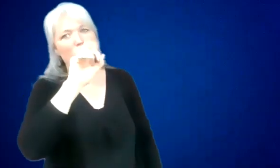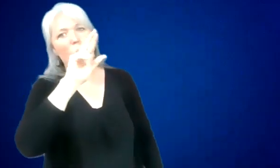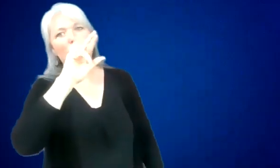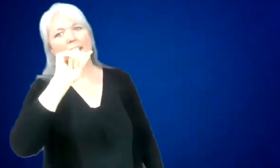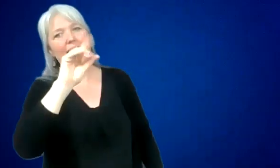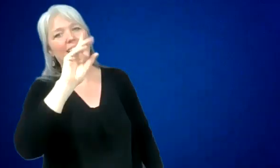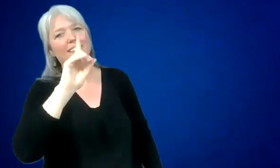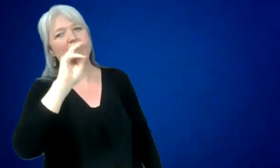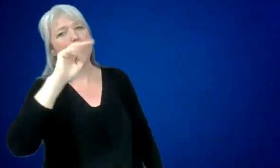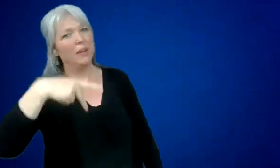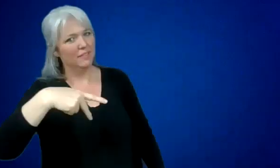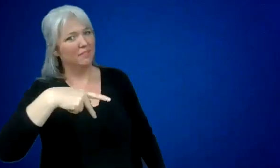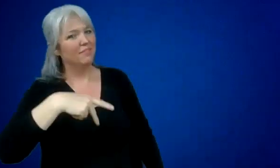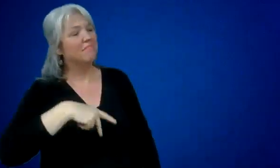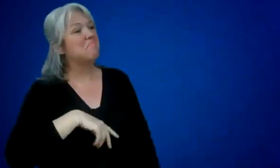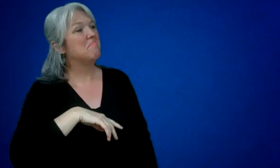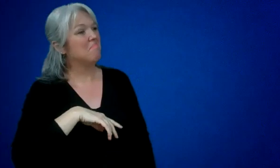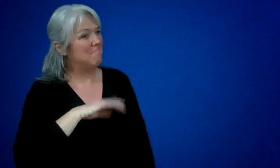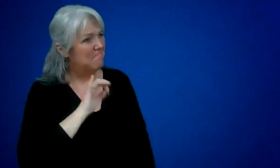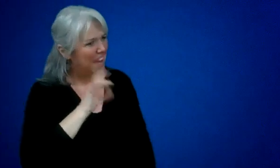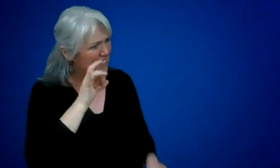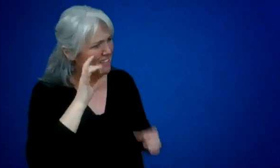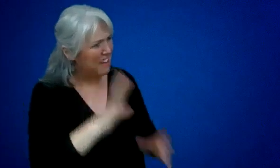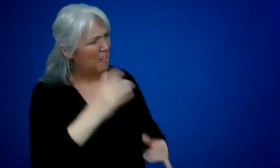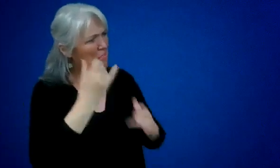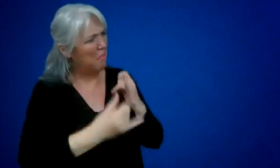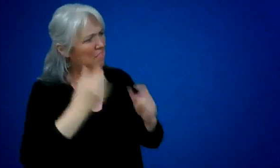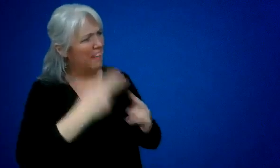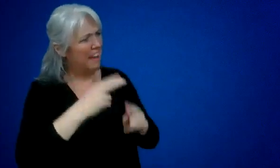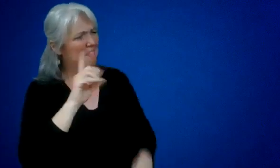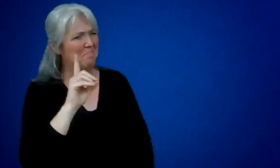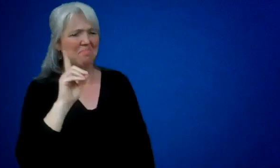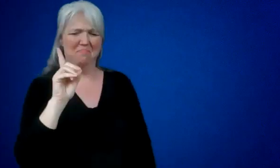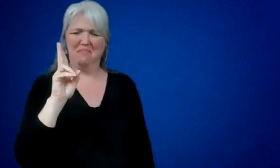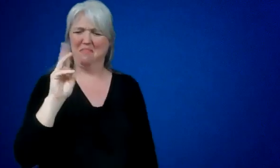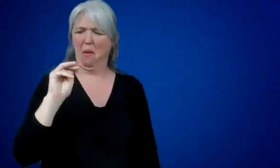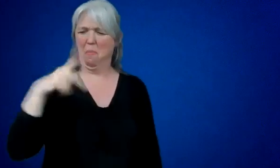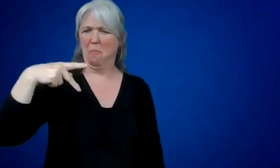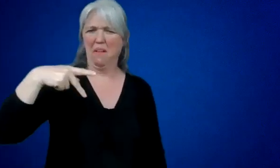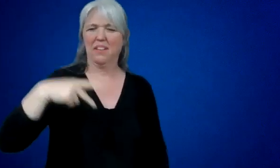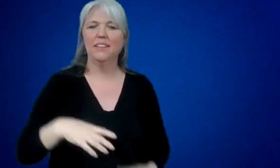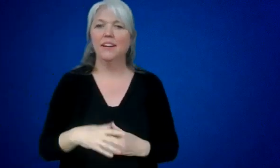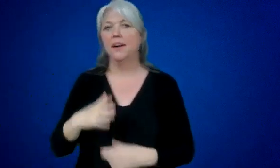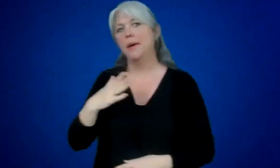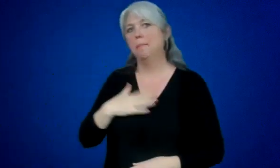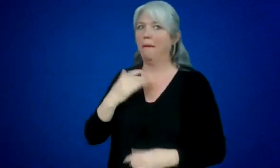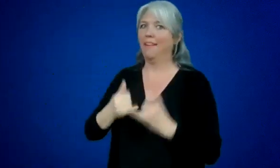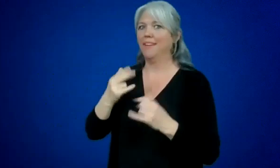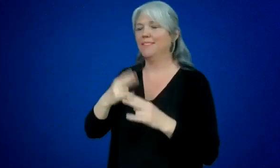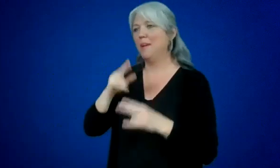said. "Ain't that a terrible last name, Dump?" "My last name is Bouloni," I